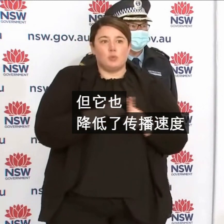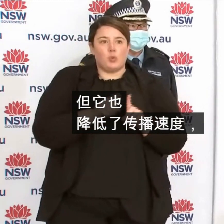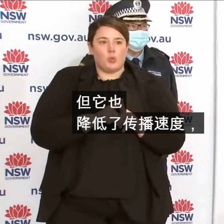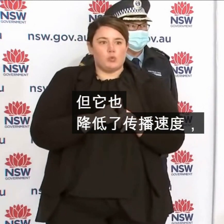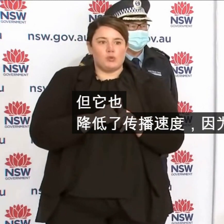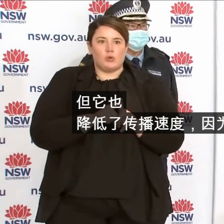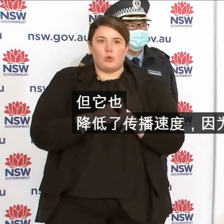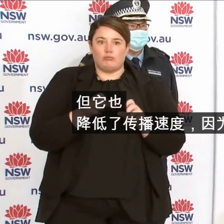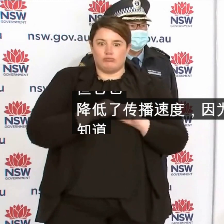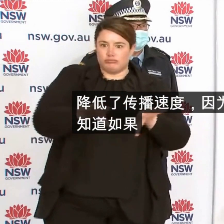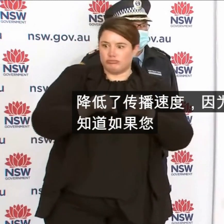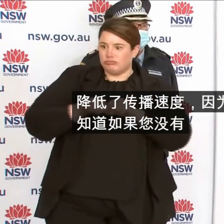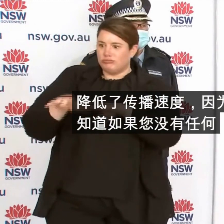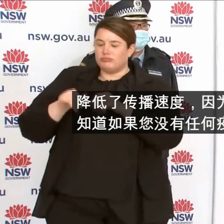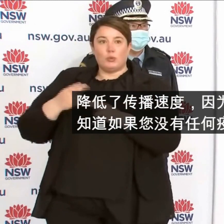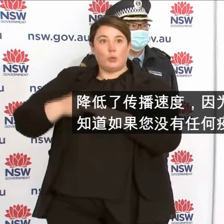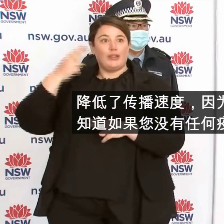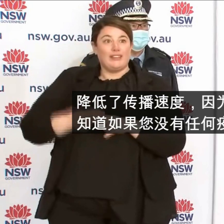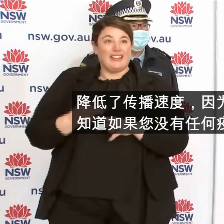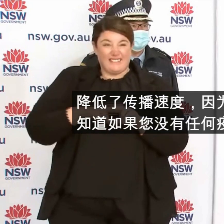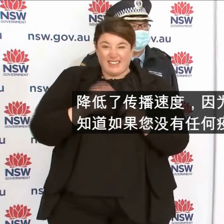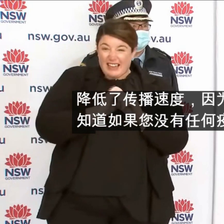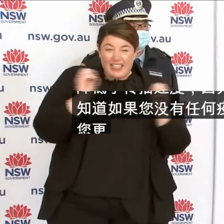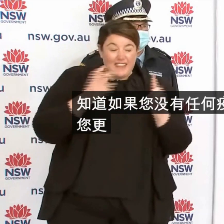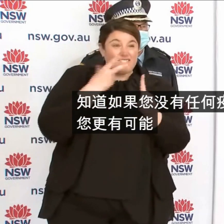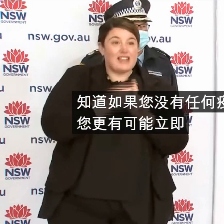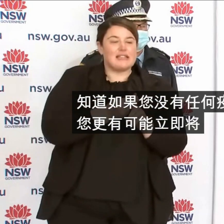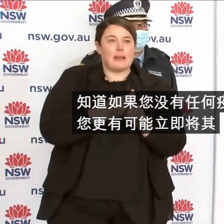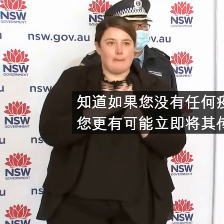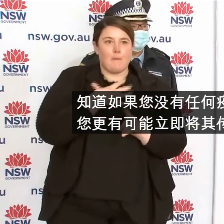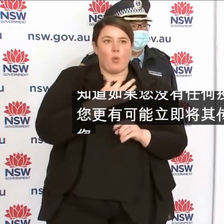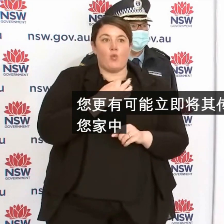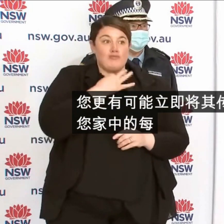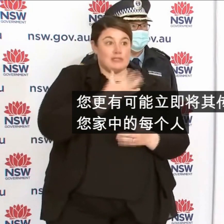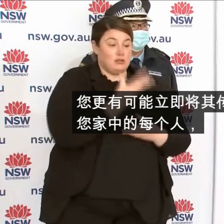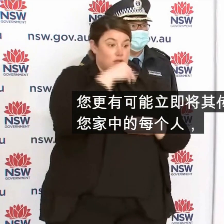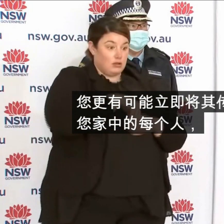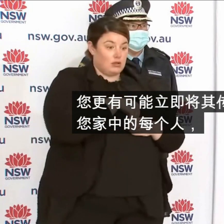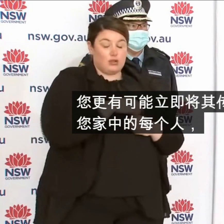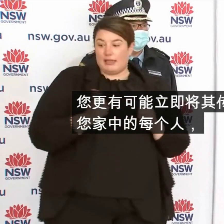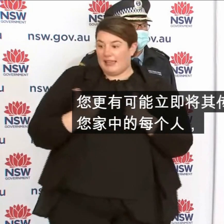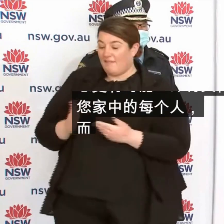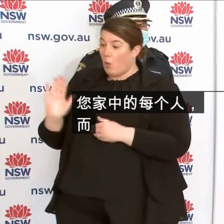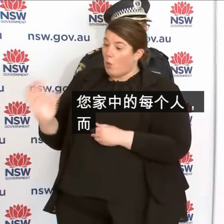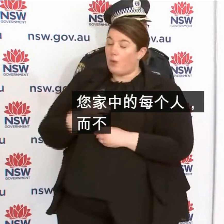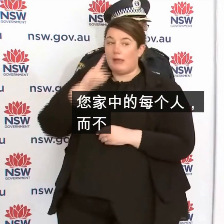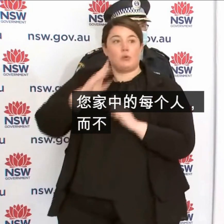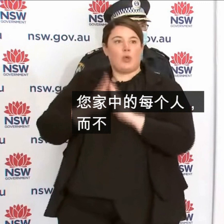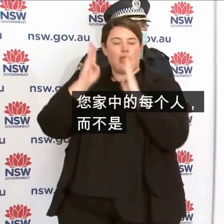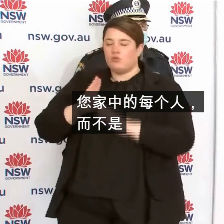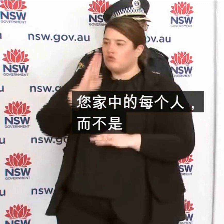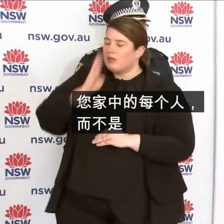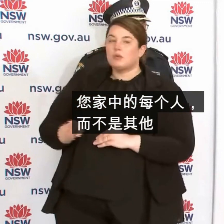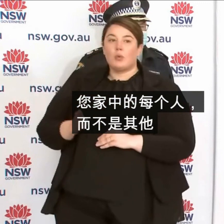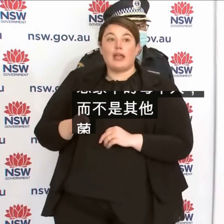of the spread, because we know that if you don't have any vaccine, you're more likely to spread it to everybody in your household